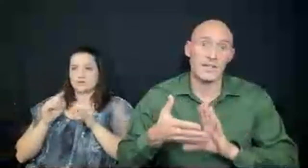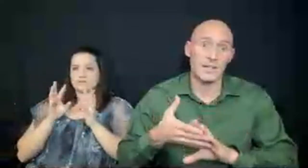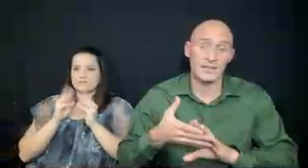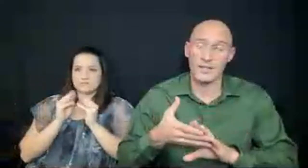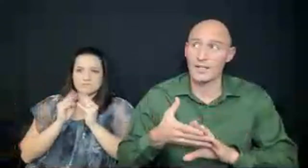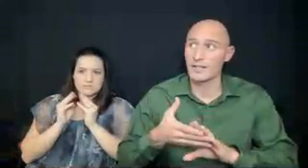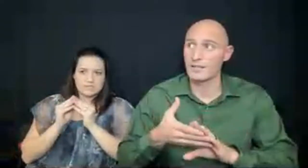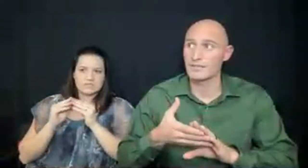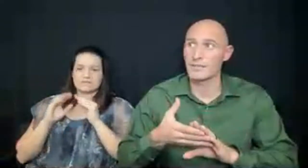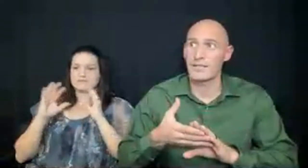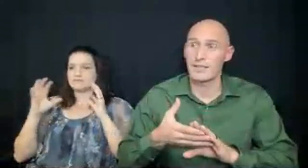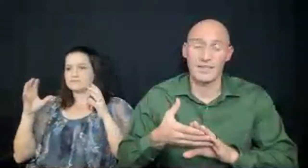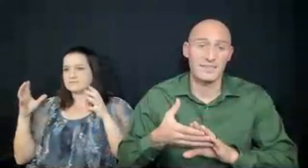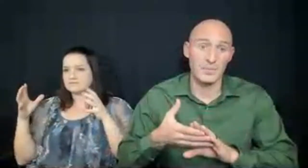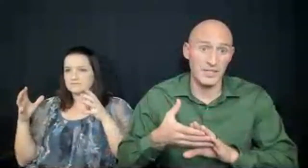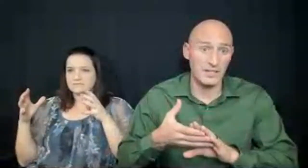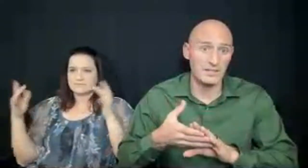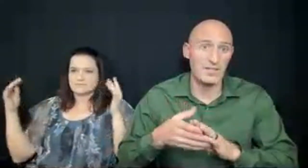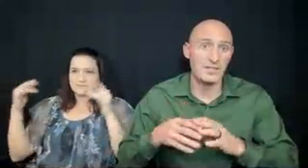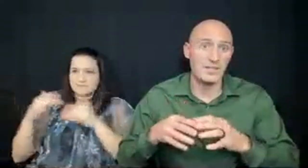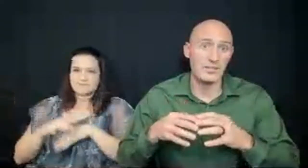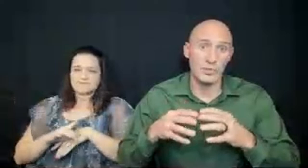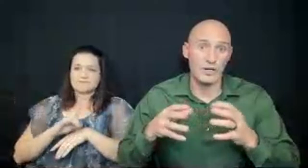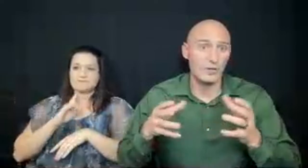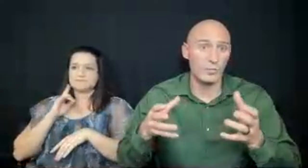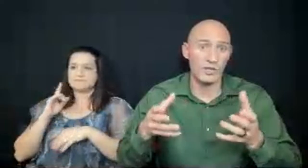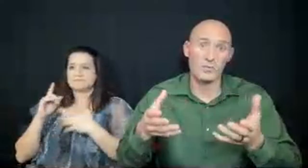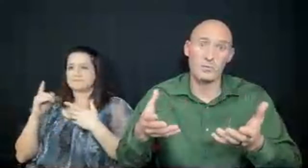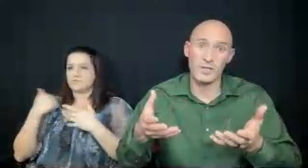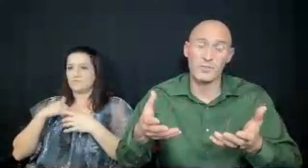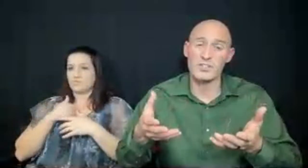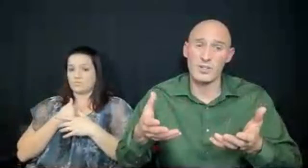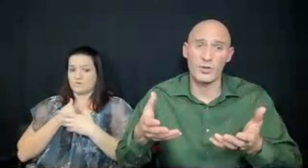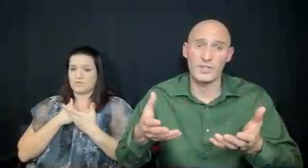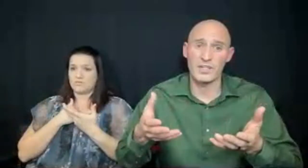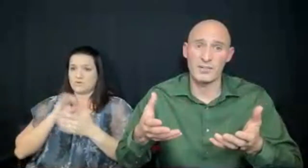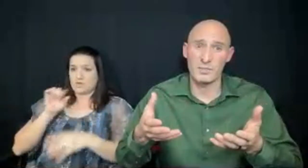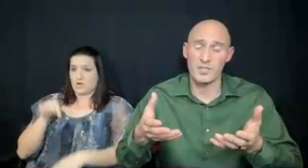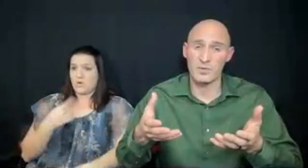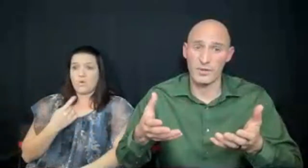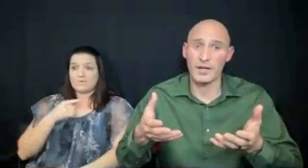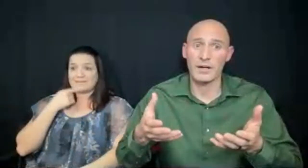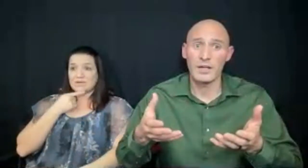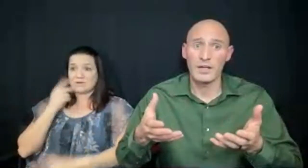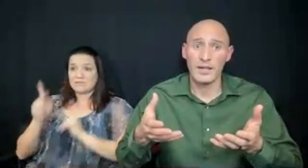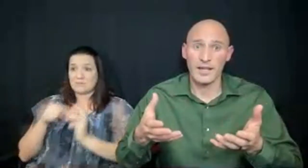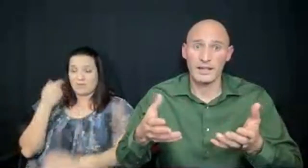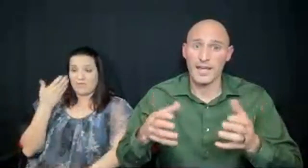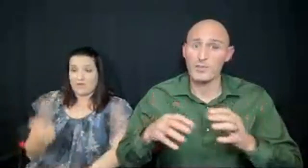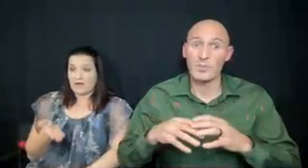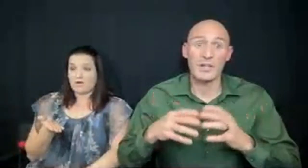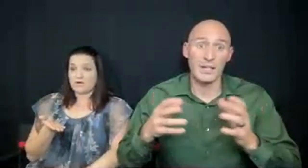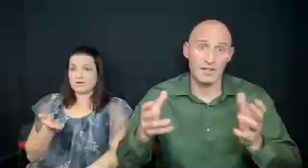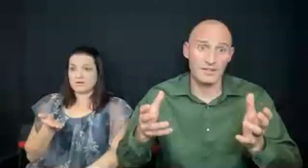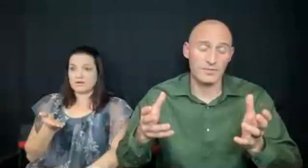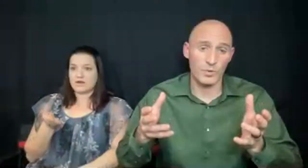and assemblies to where we were pretty much the only hearing people there. And everybody else